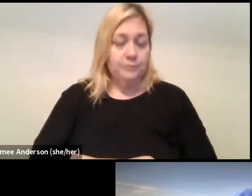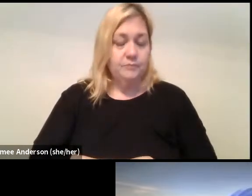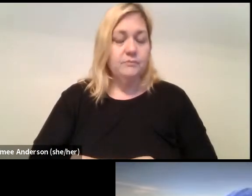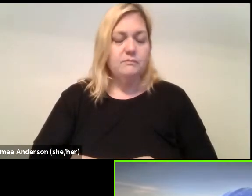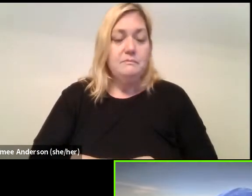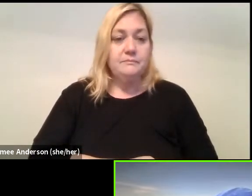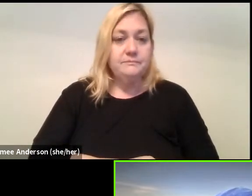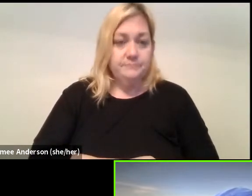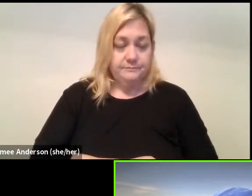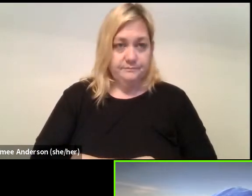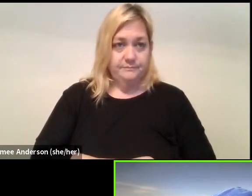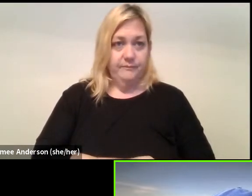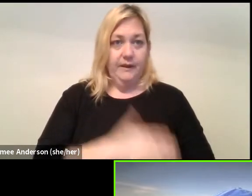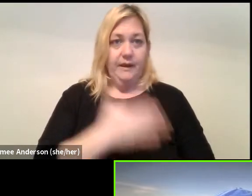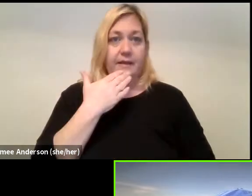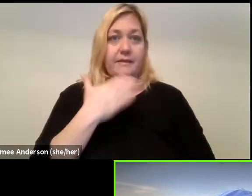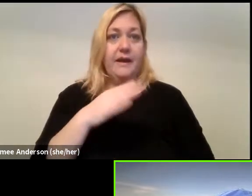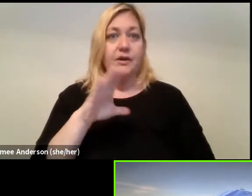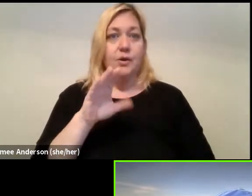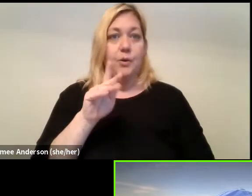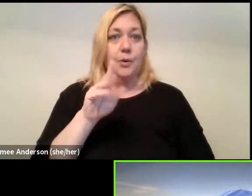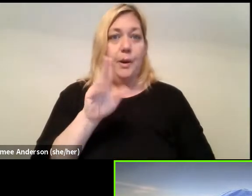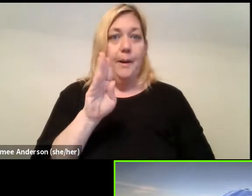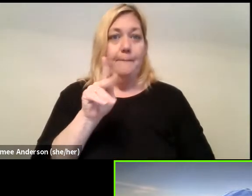Thank you, Co-Chair Bittner.